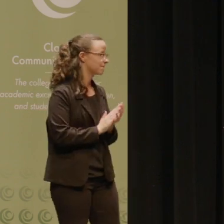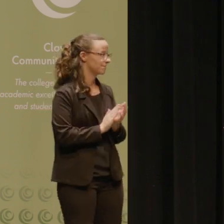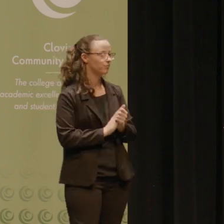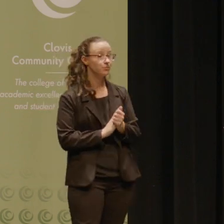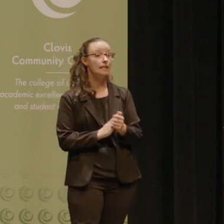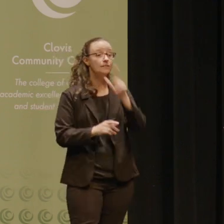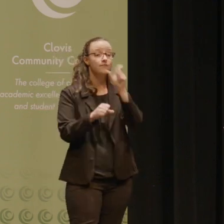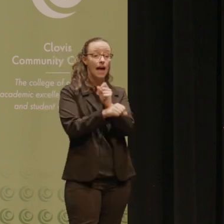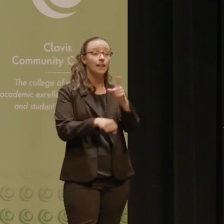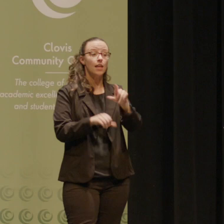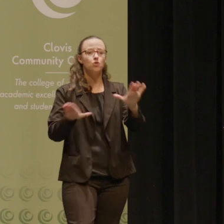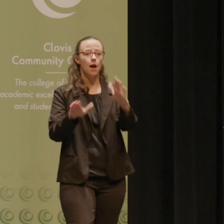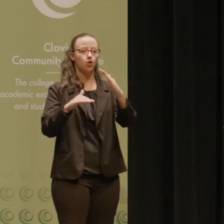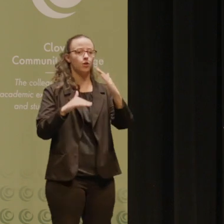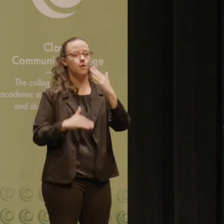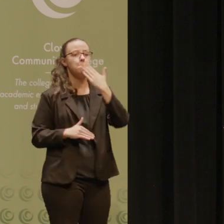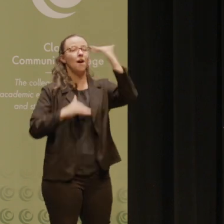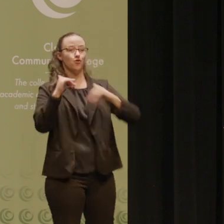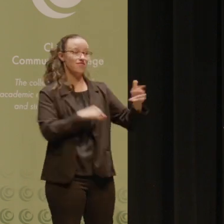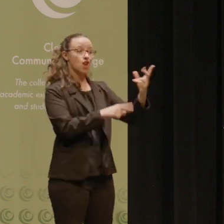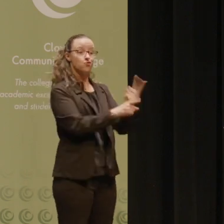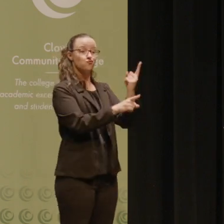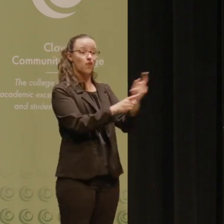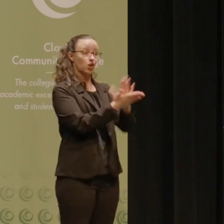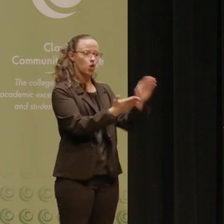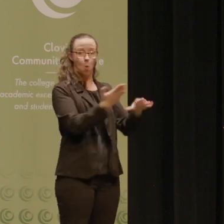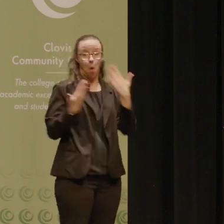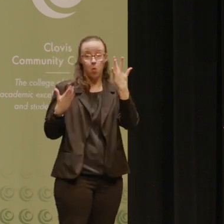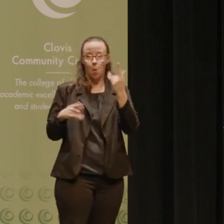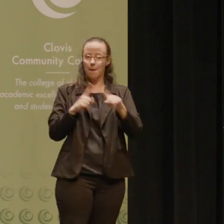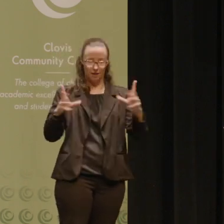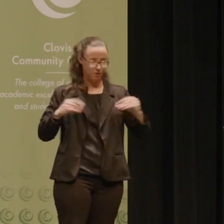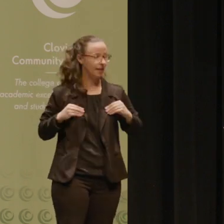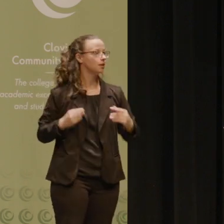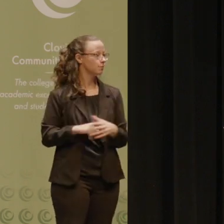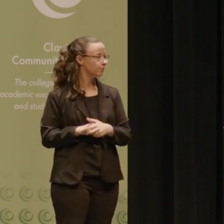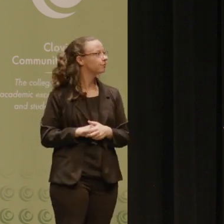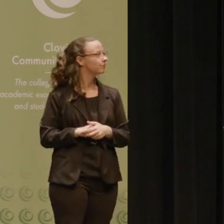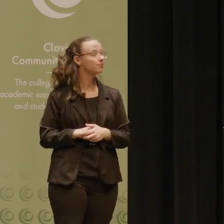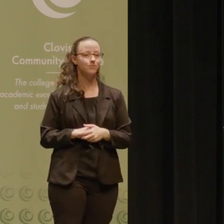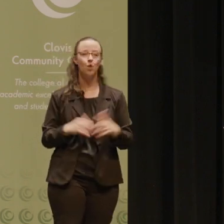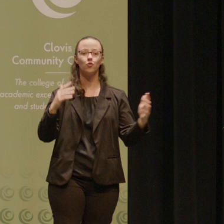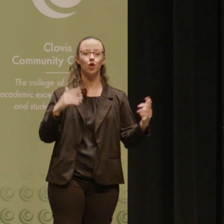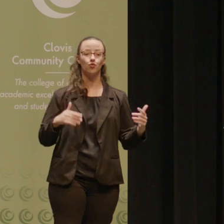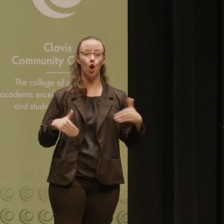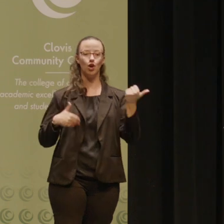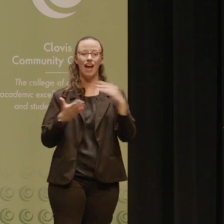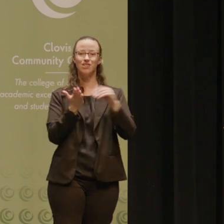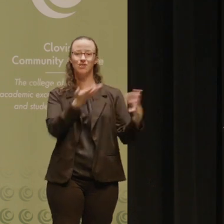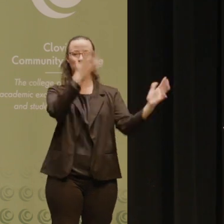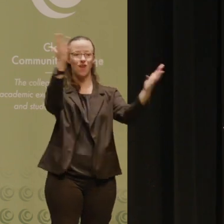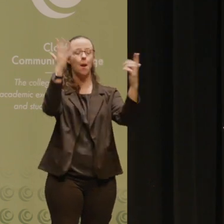In fact, they do better than our regular college student. I don't know why, but they're doing better, so we'll take that. And let's just give our young students a